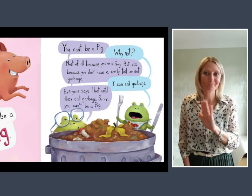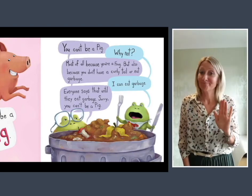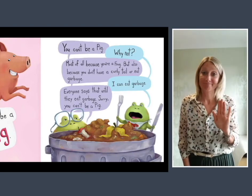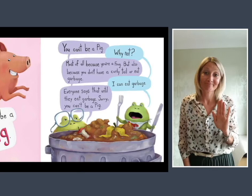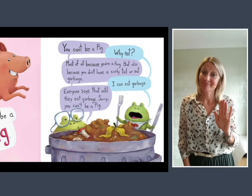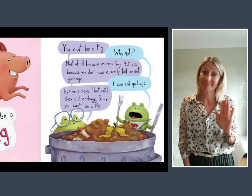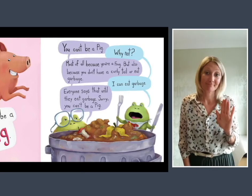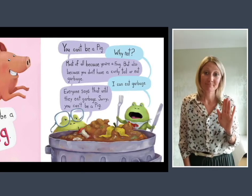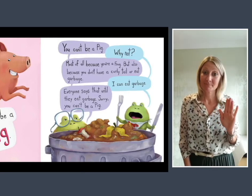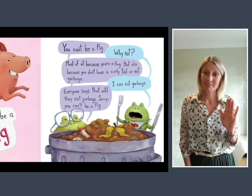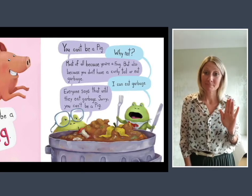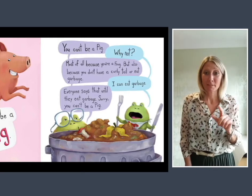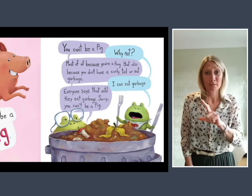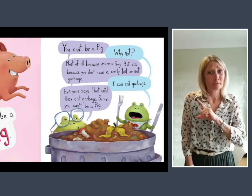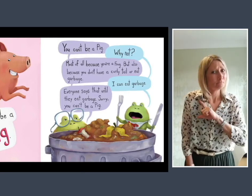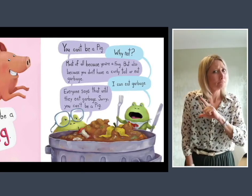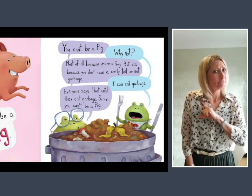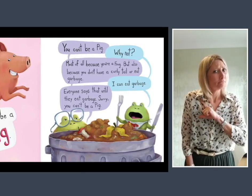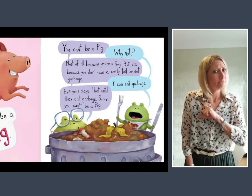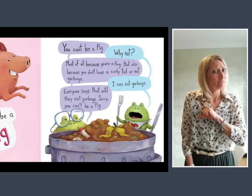pig. Why not?